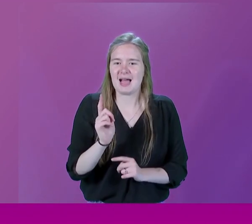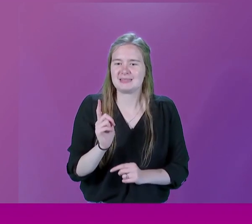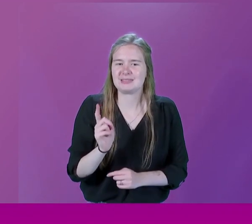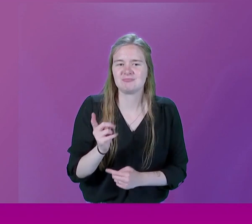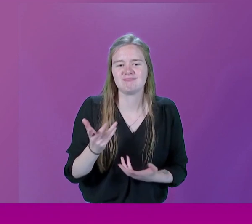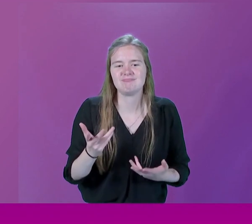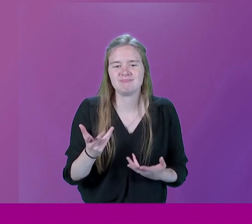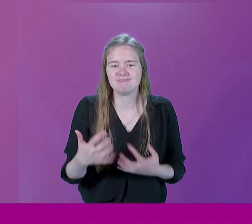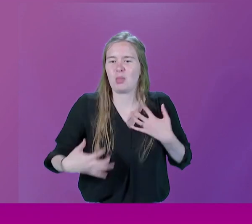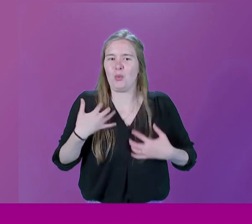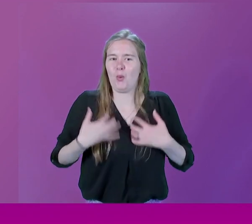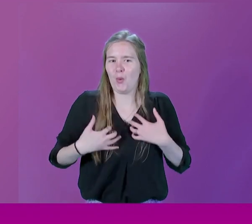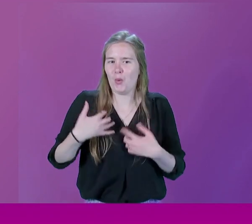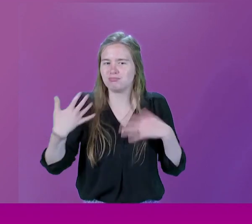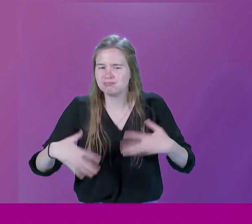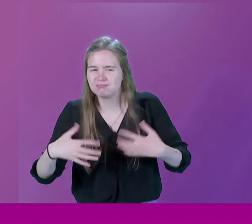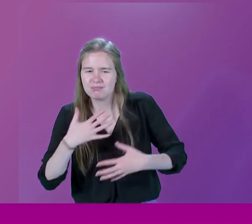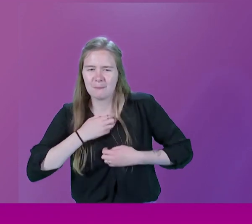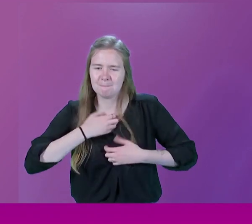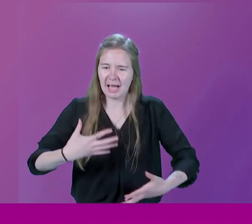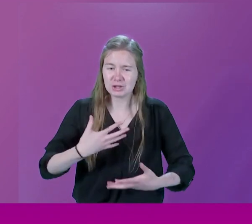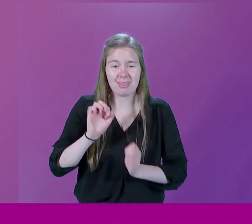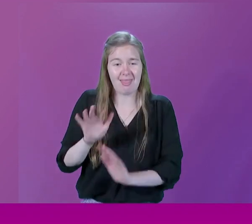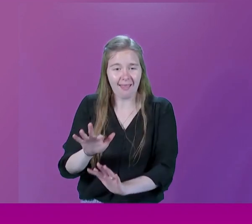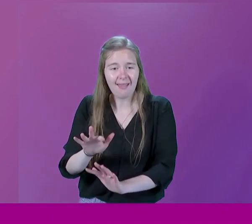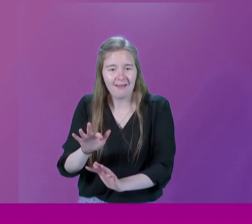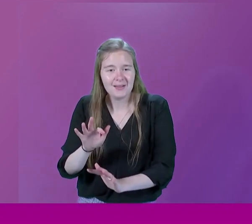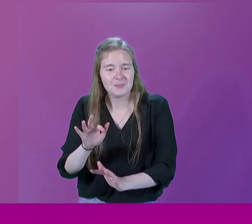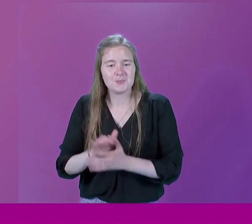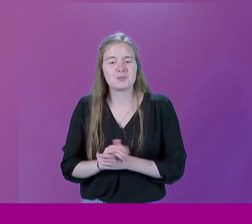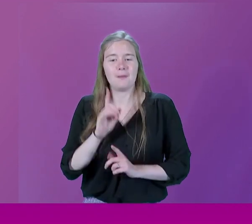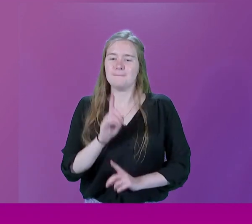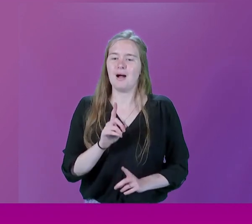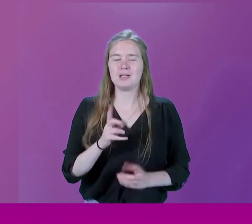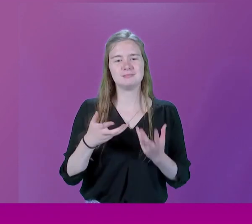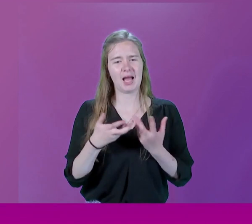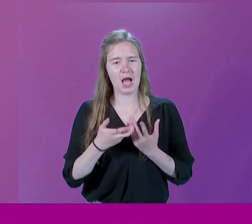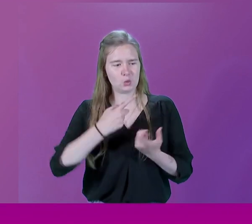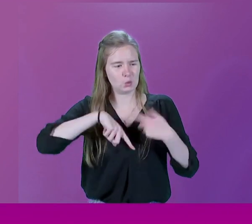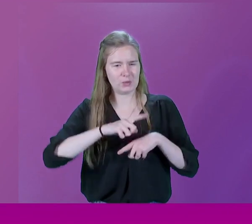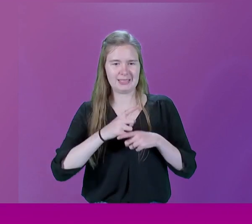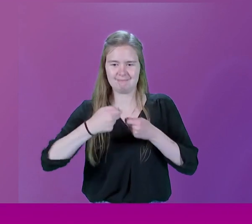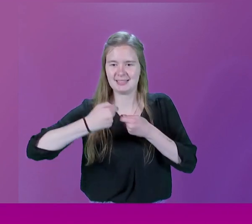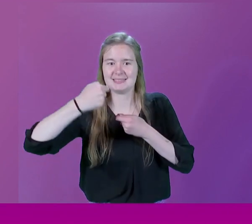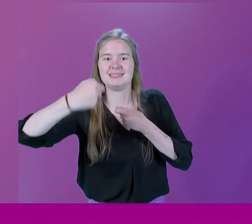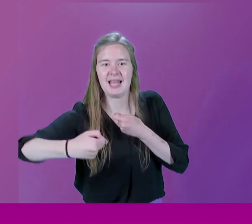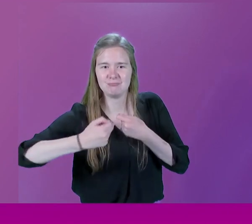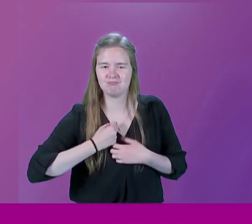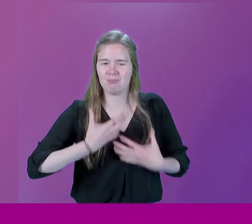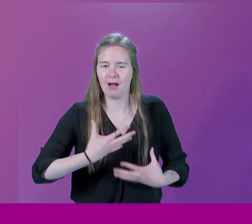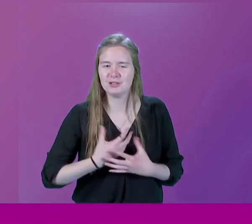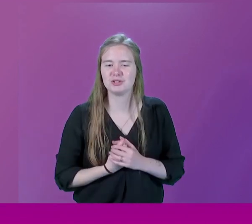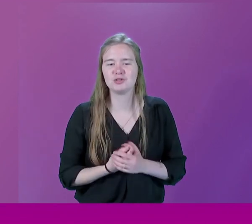that enthusiastic environment already. But how can we extend that? And I really